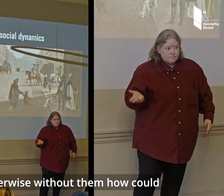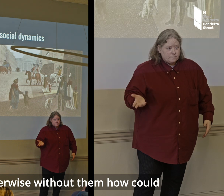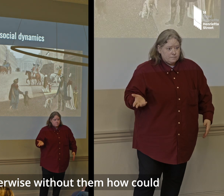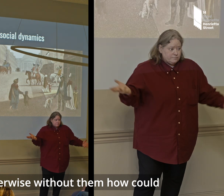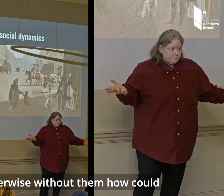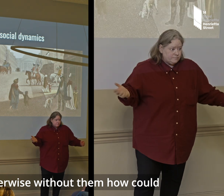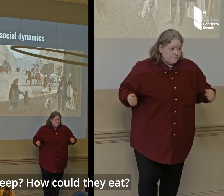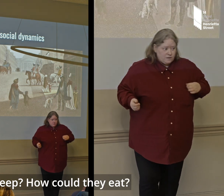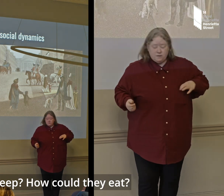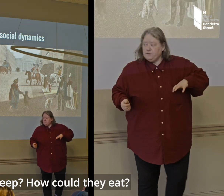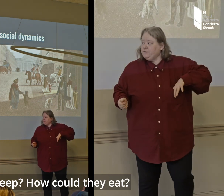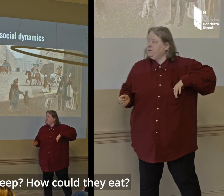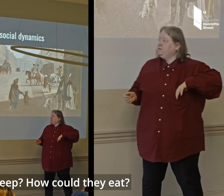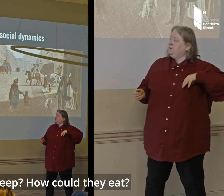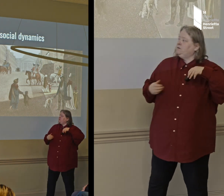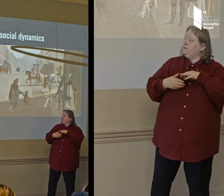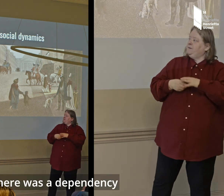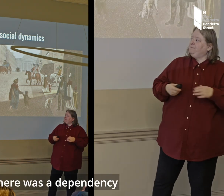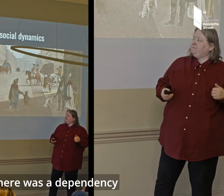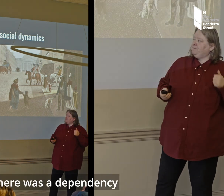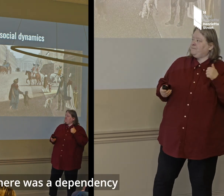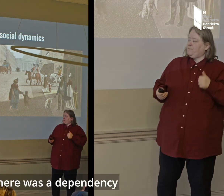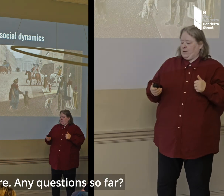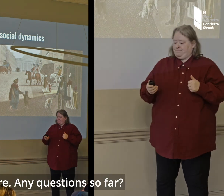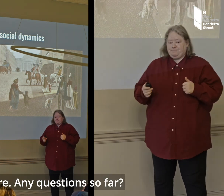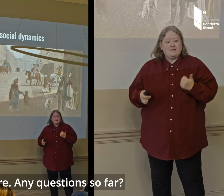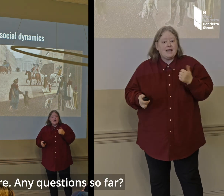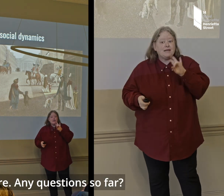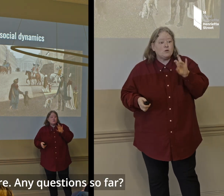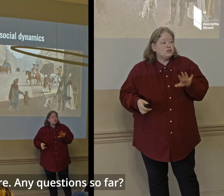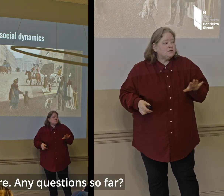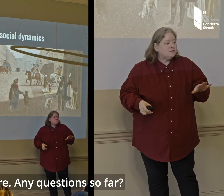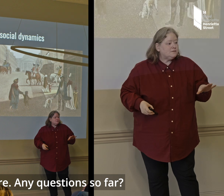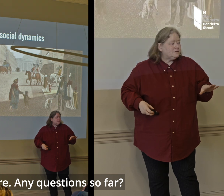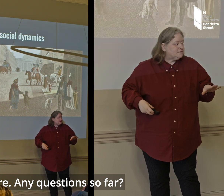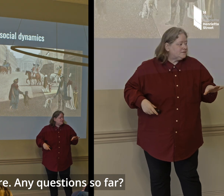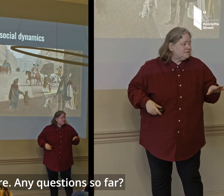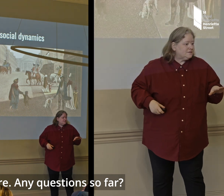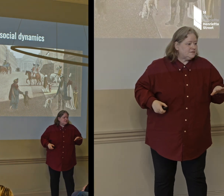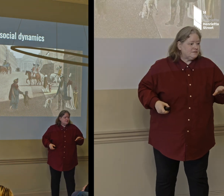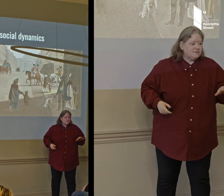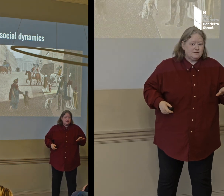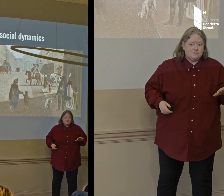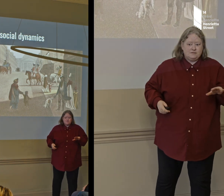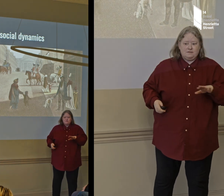Otherwise, without them, how could they sleep? How could they eat? So there was a dependency culture. Any questions so